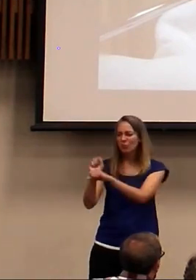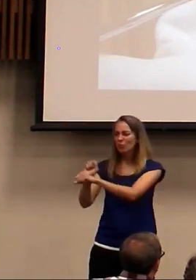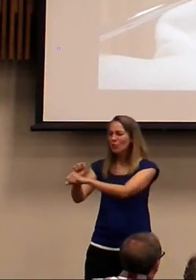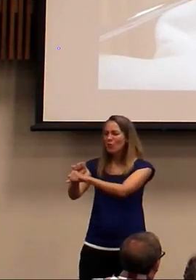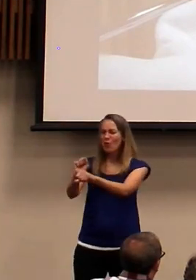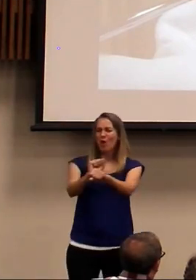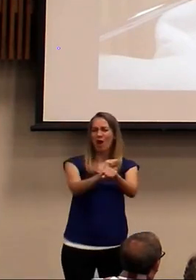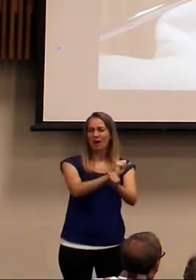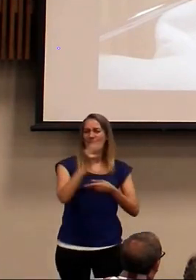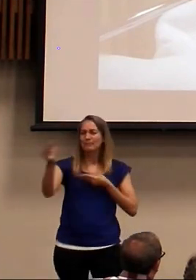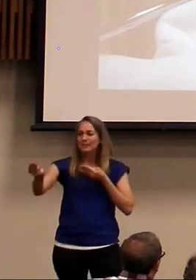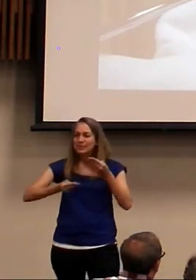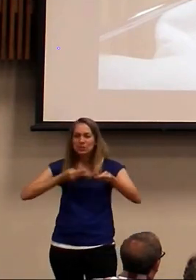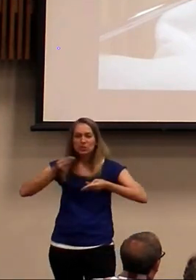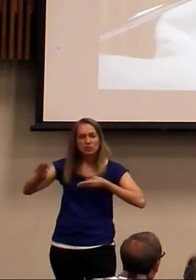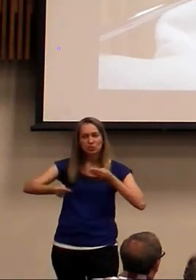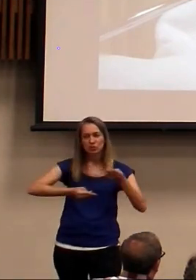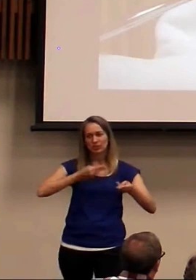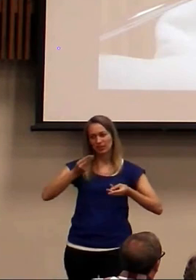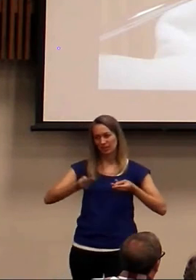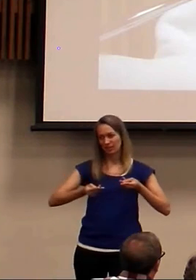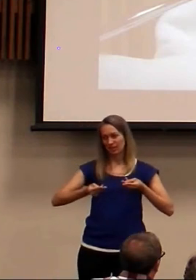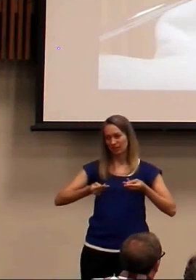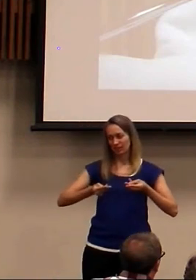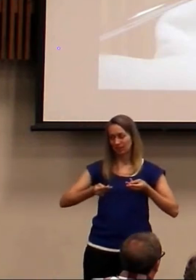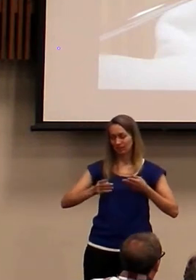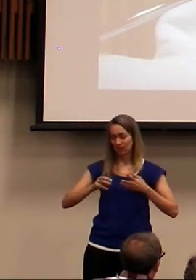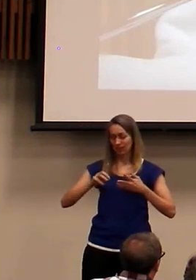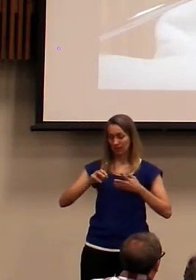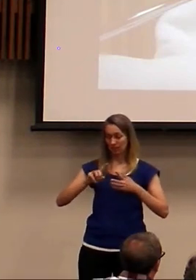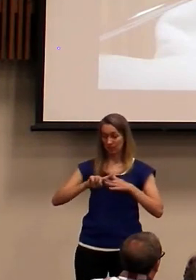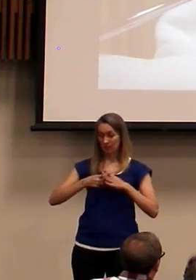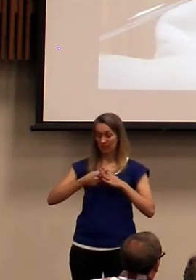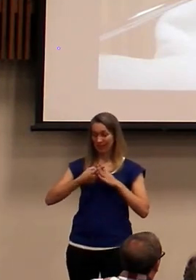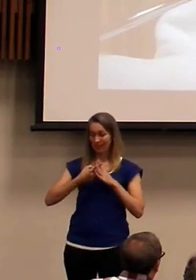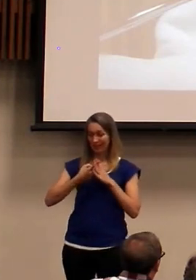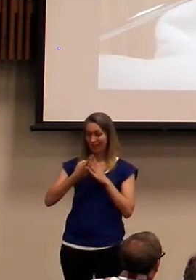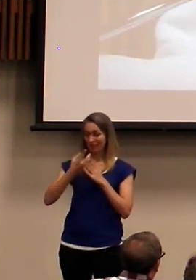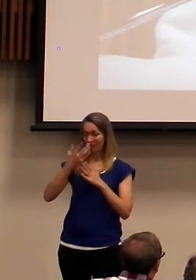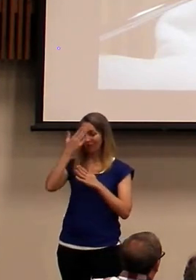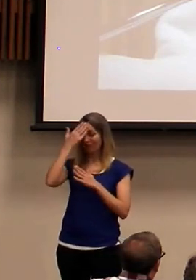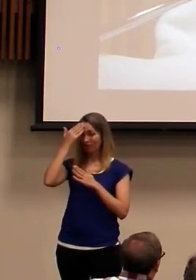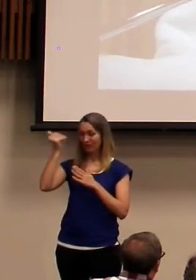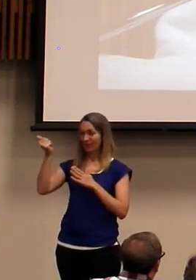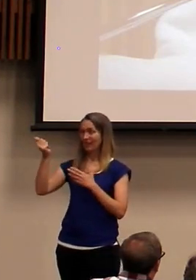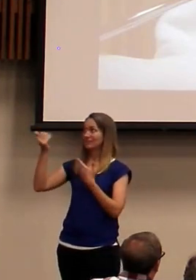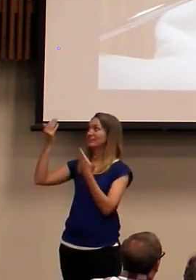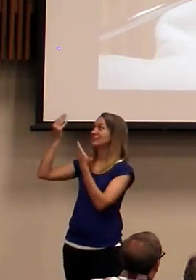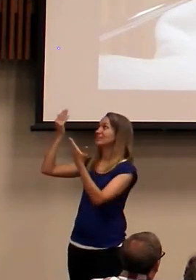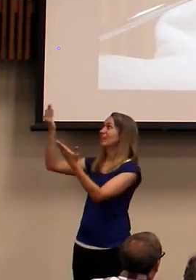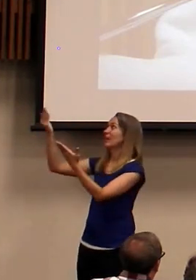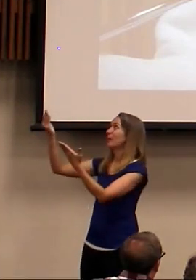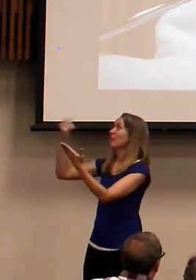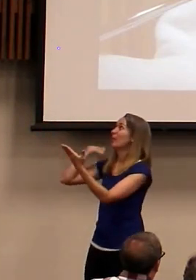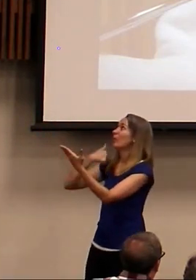your ministry and doing all those things that you began to lose sight of the one you work for?